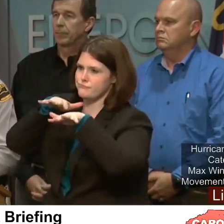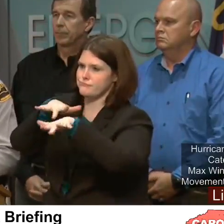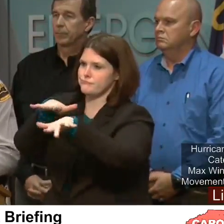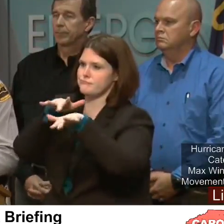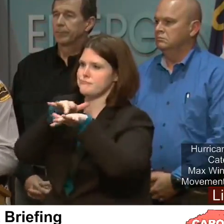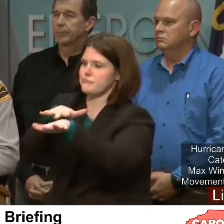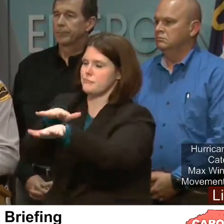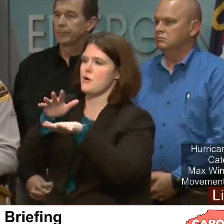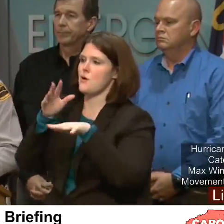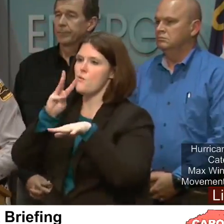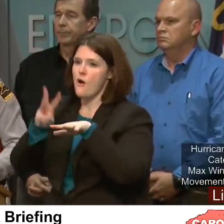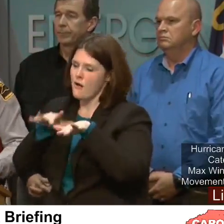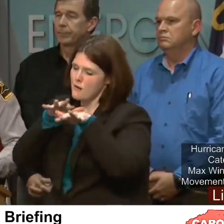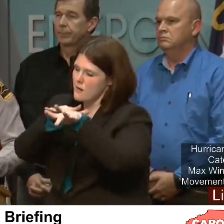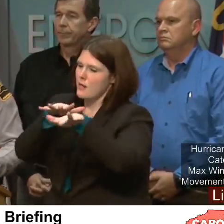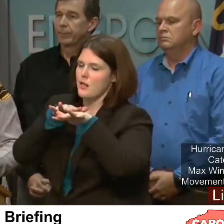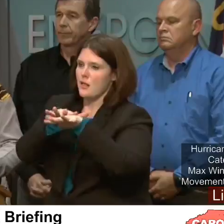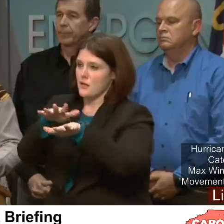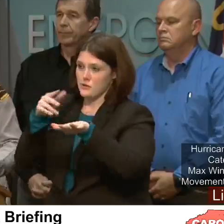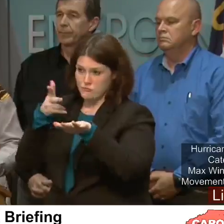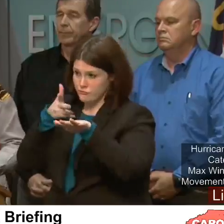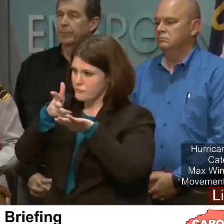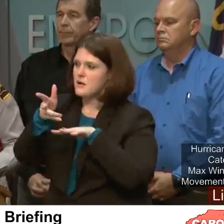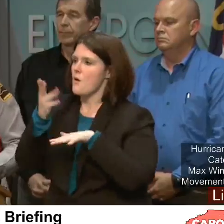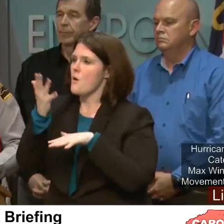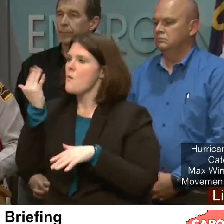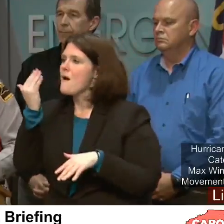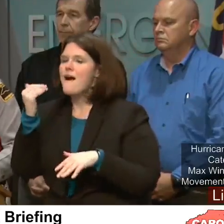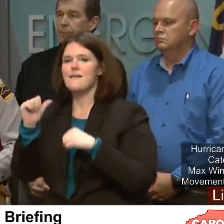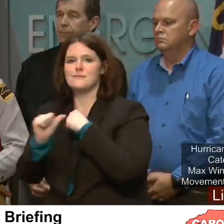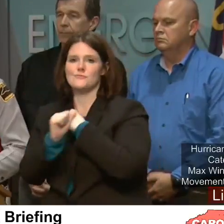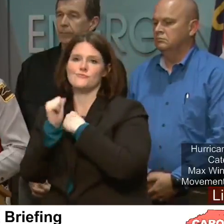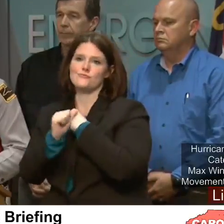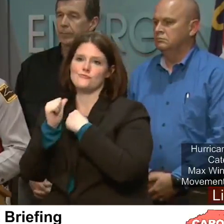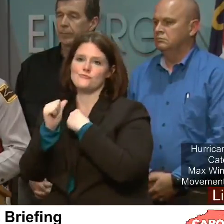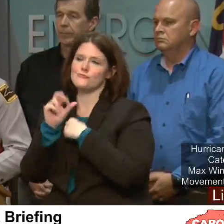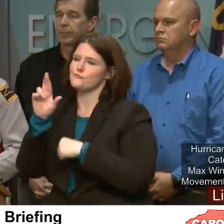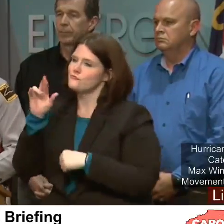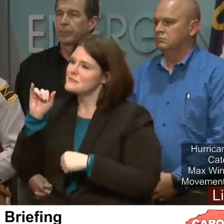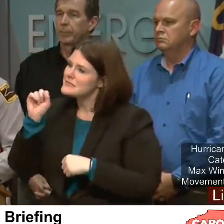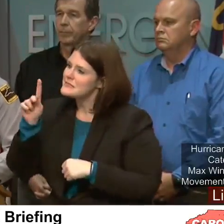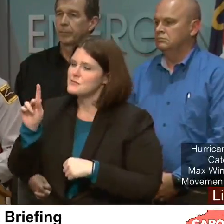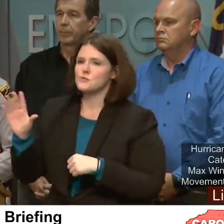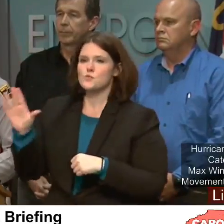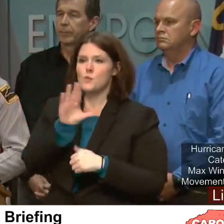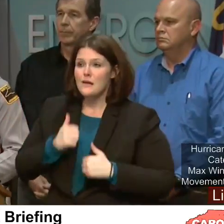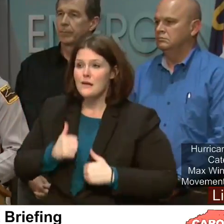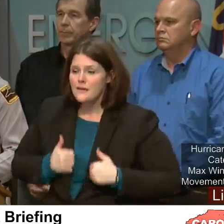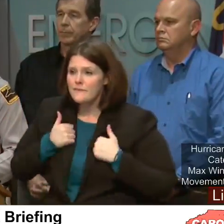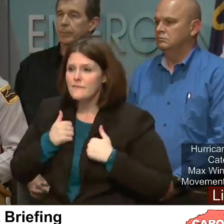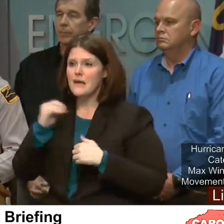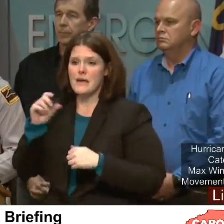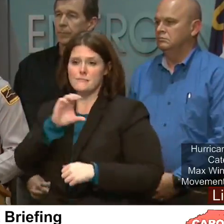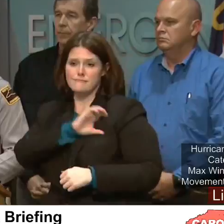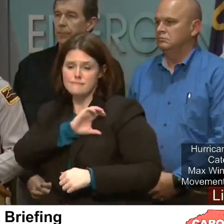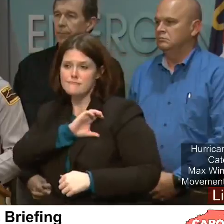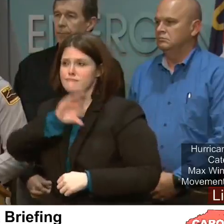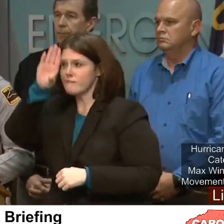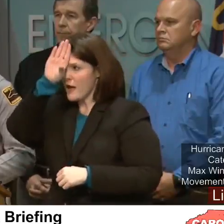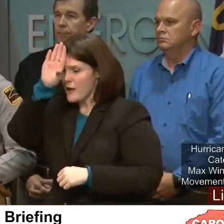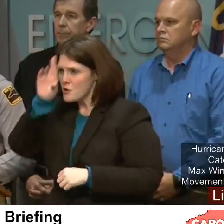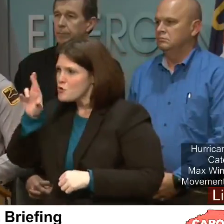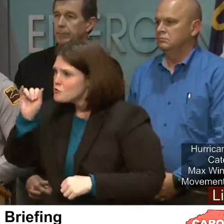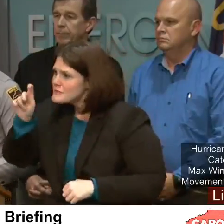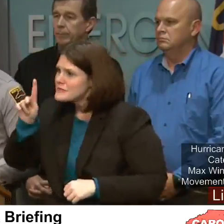the roadway. Doing so could place your life and the lives of emergency responders in harm's